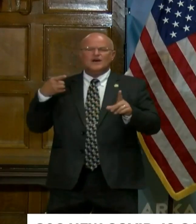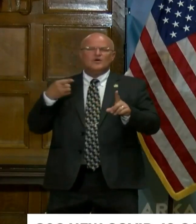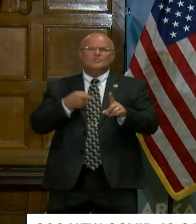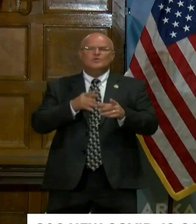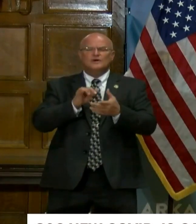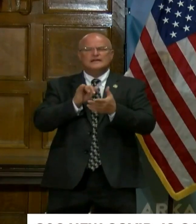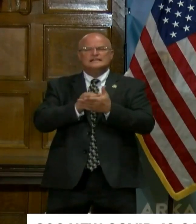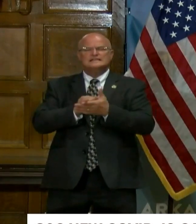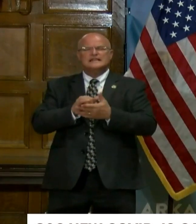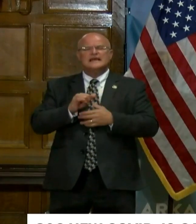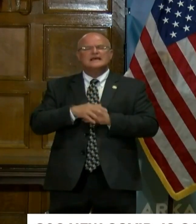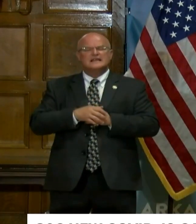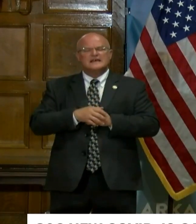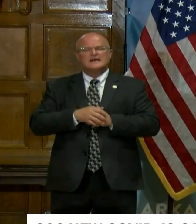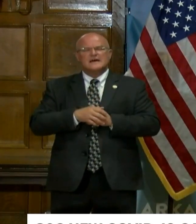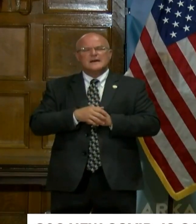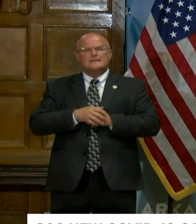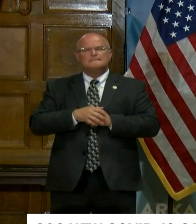is that,